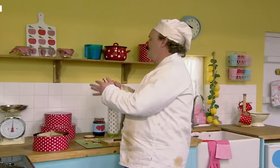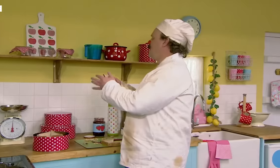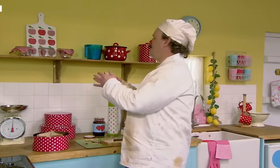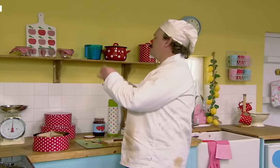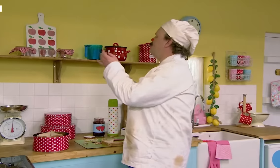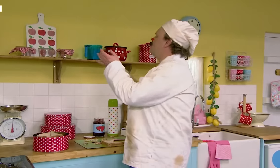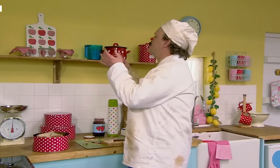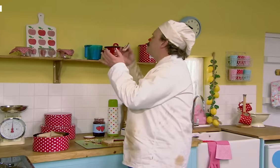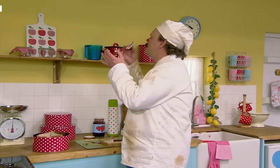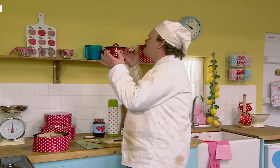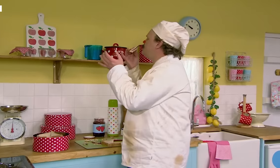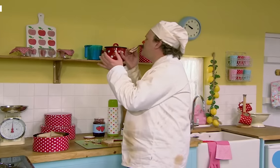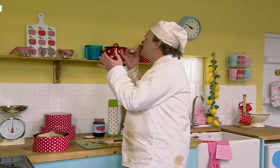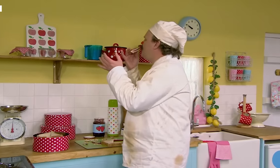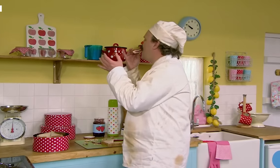Yeah! Hey, it's just a sambal zispa.